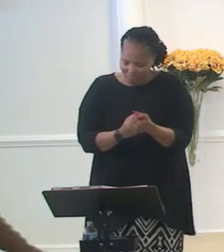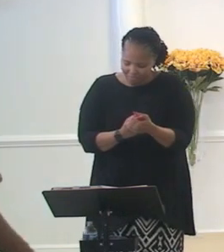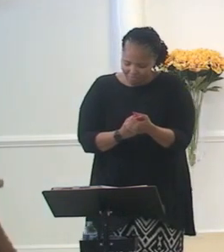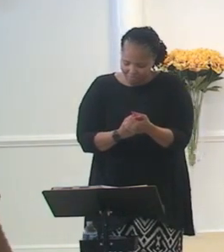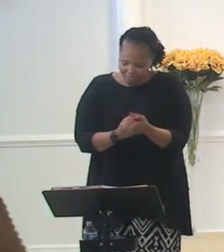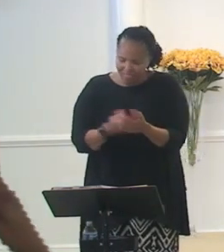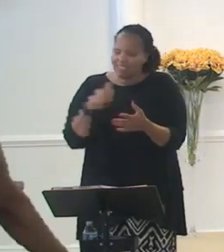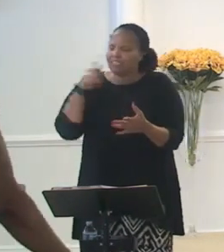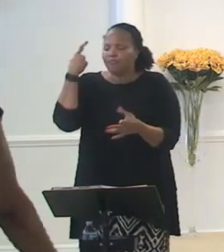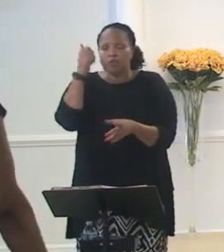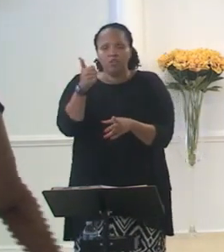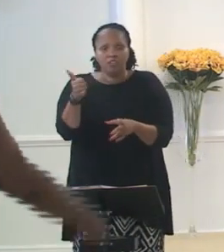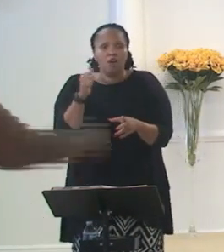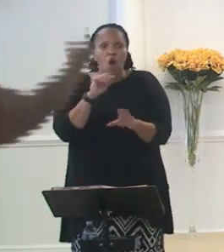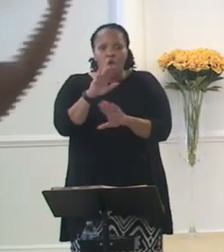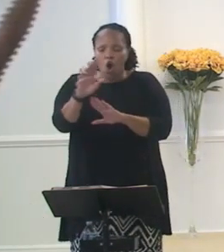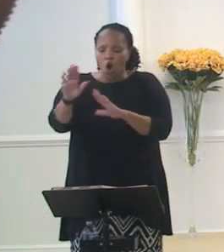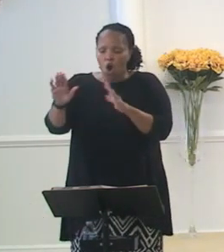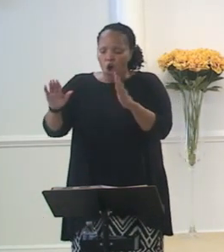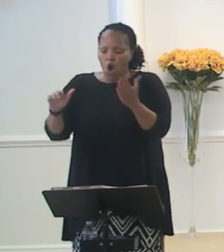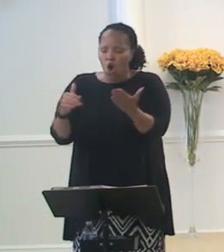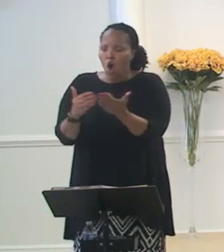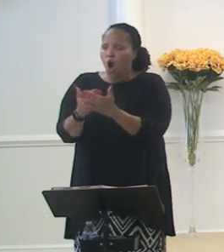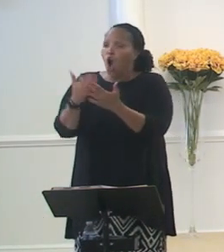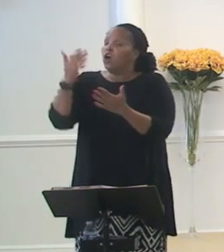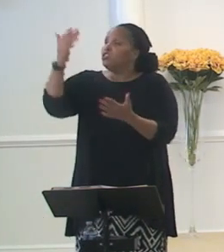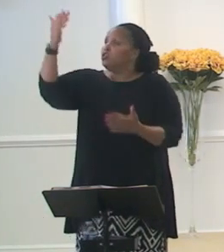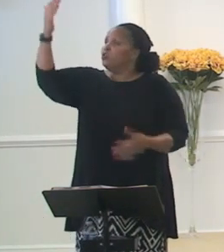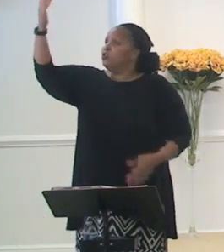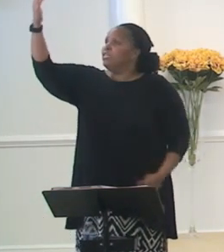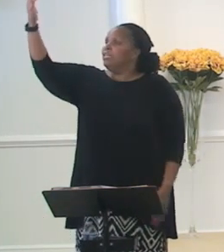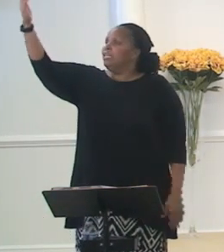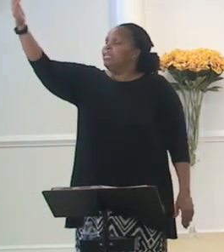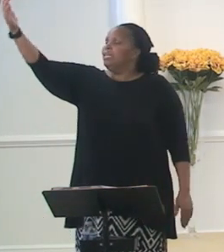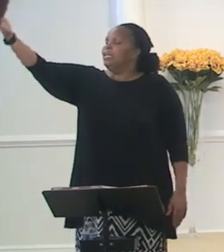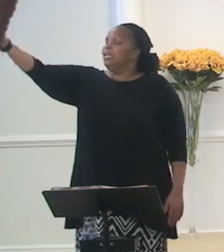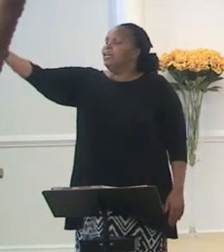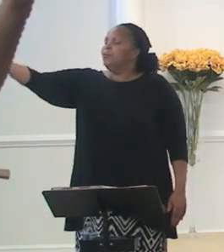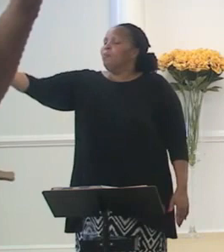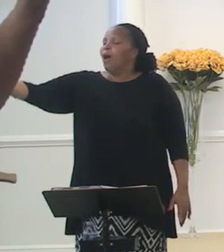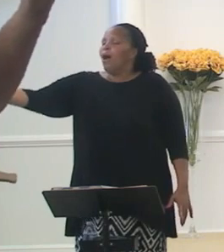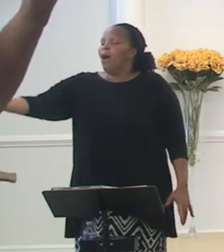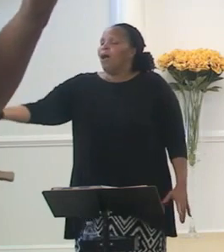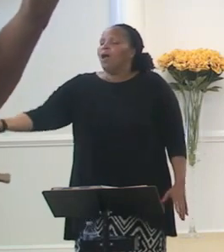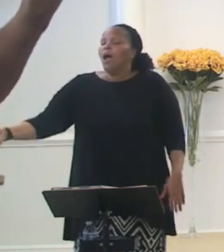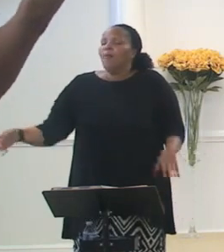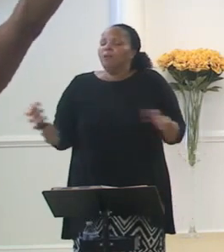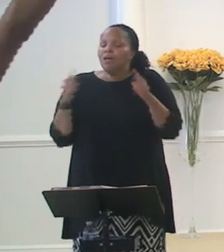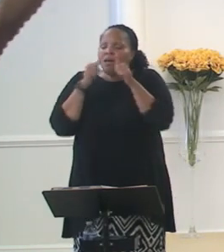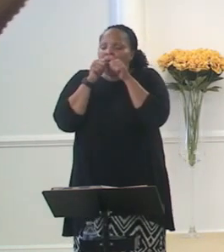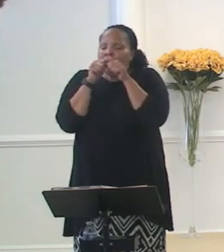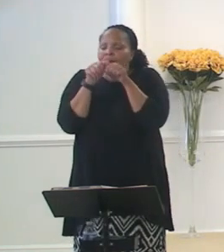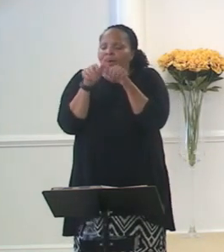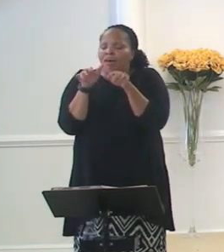Tell them for yourself. All to thee, my